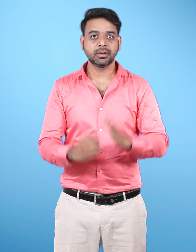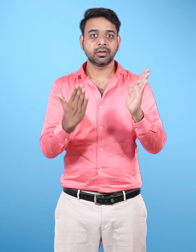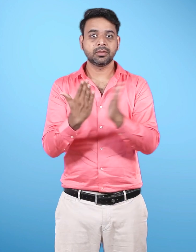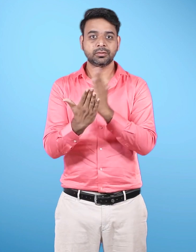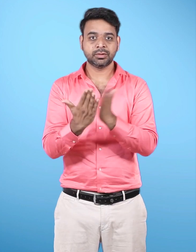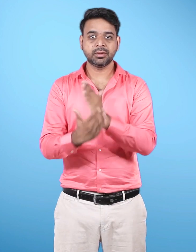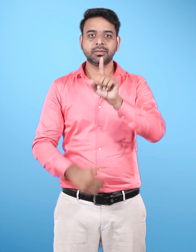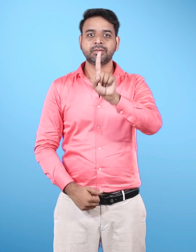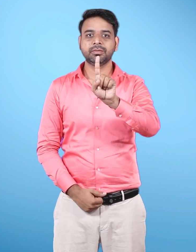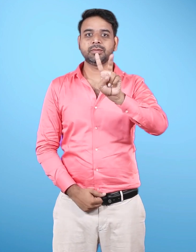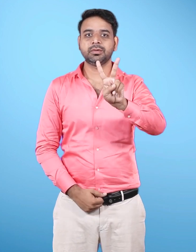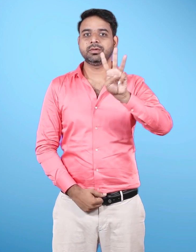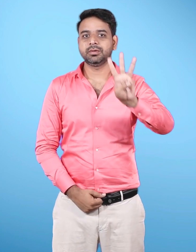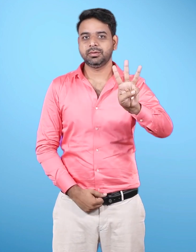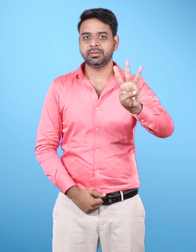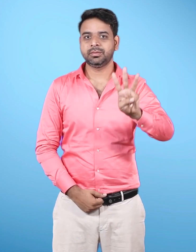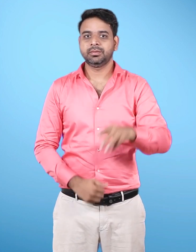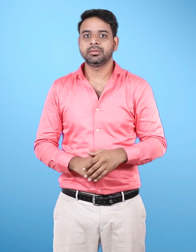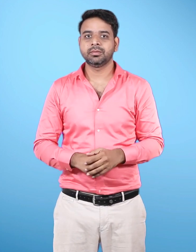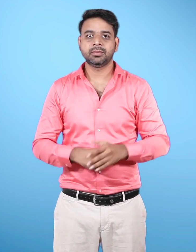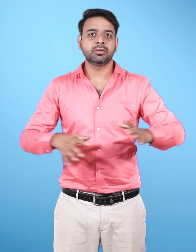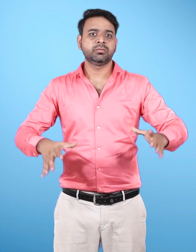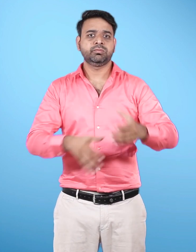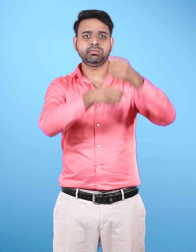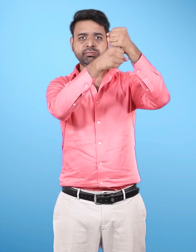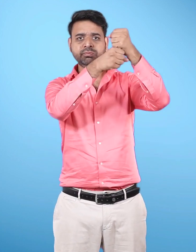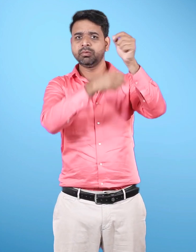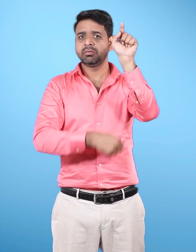Page 123. Summary.